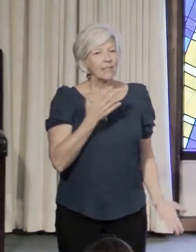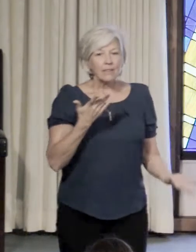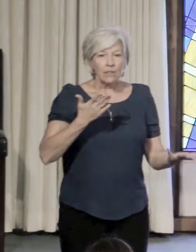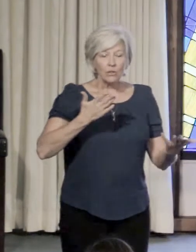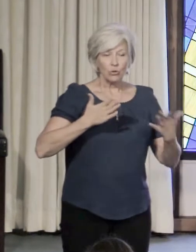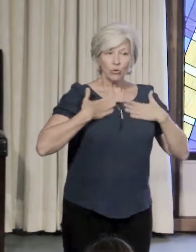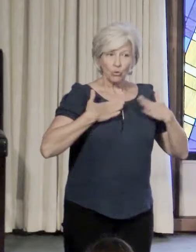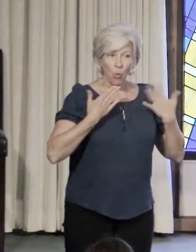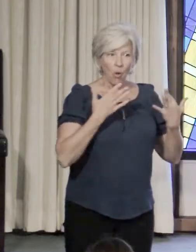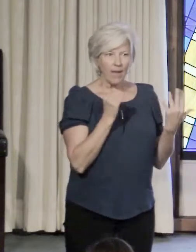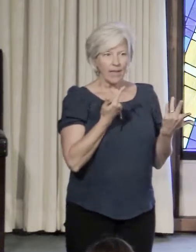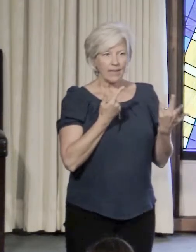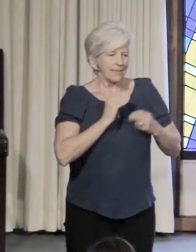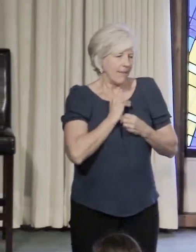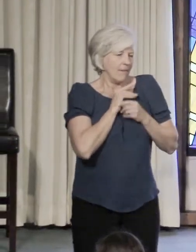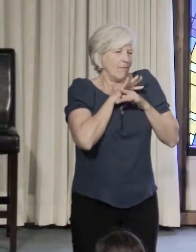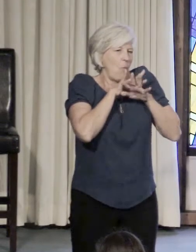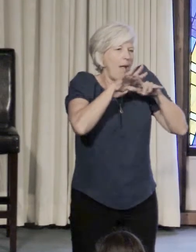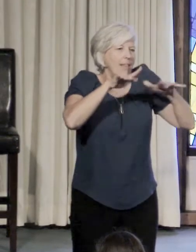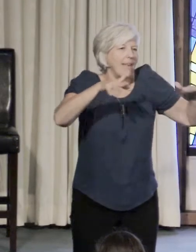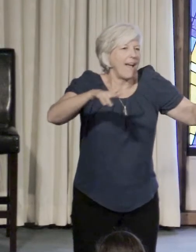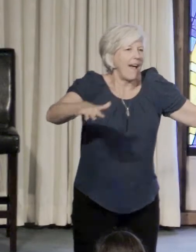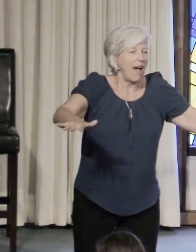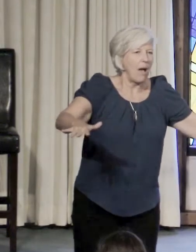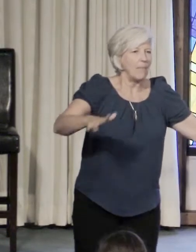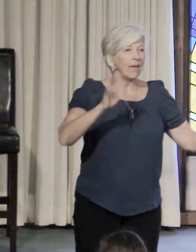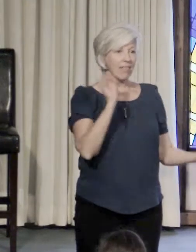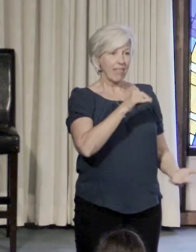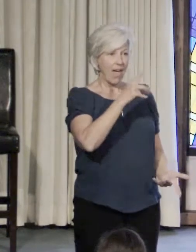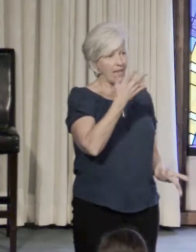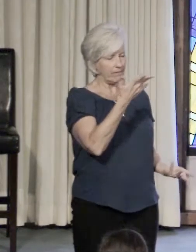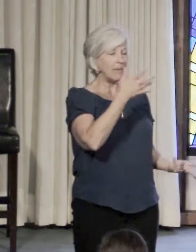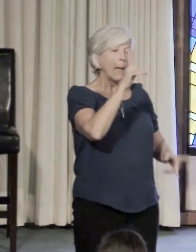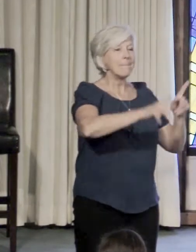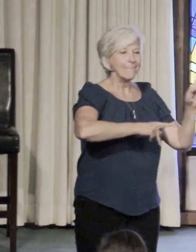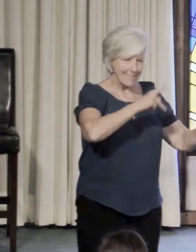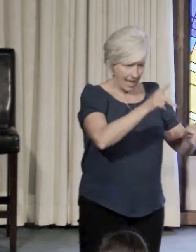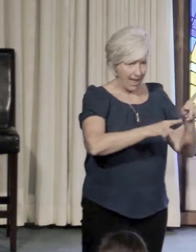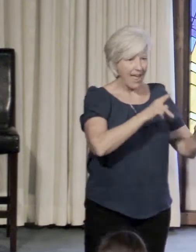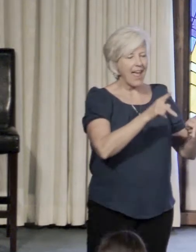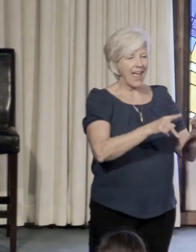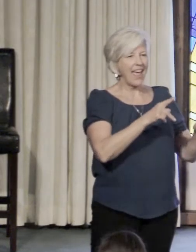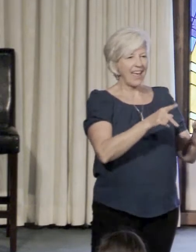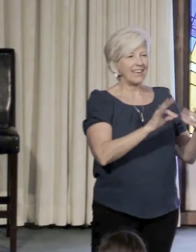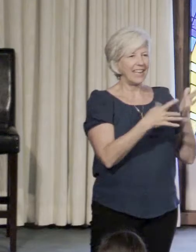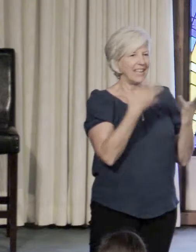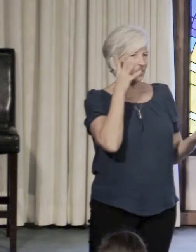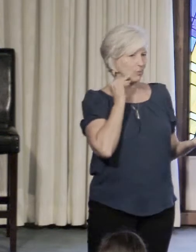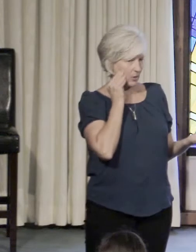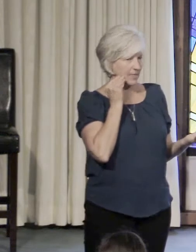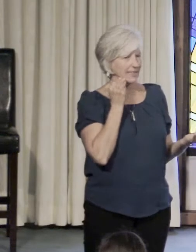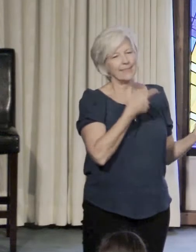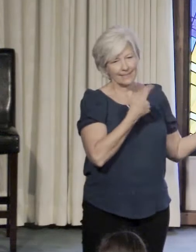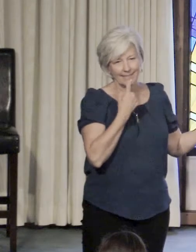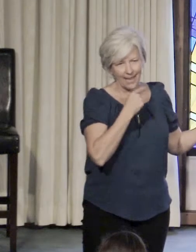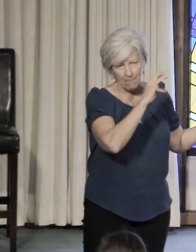welling up and bubbling over feeling that man experiences, and man is kind of generic there, this is written a long time